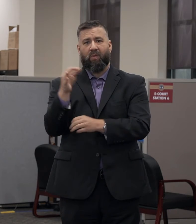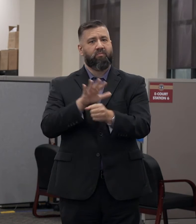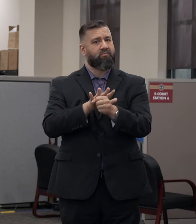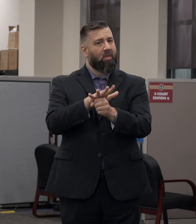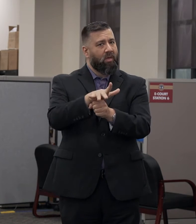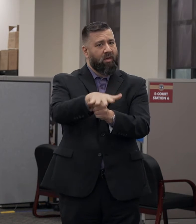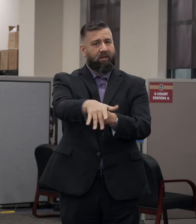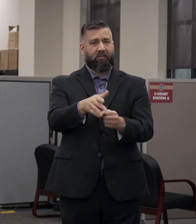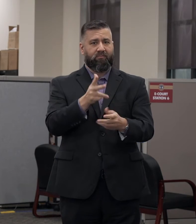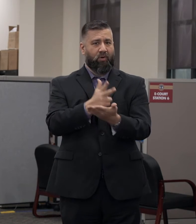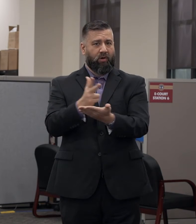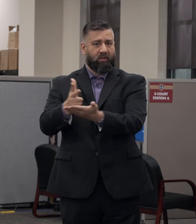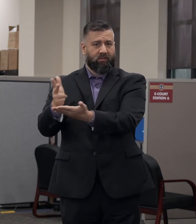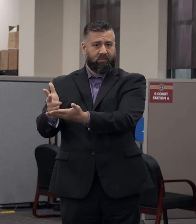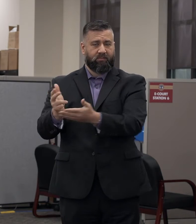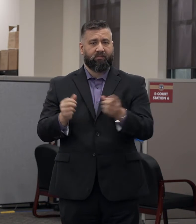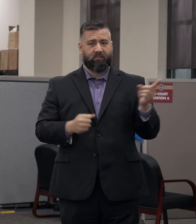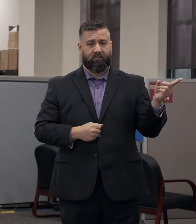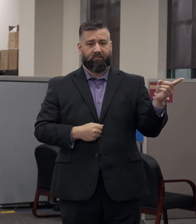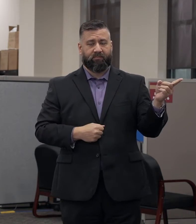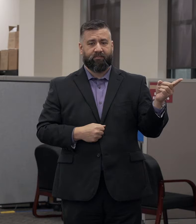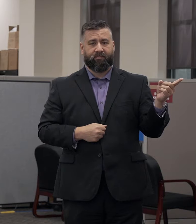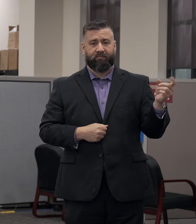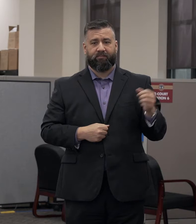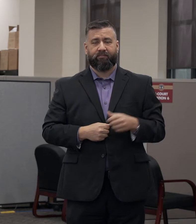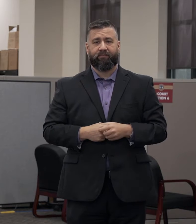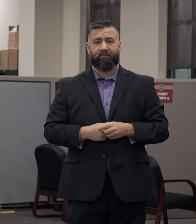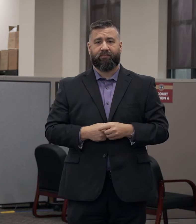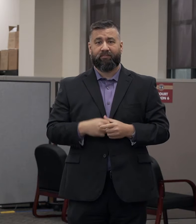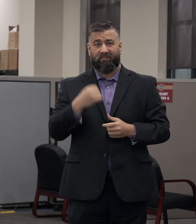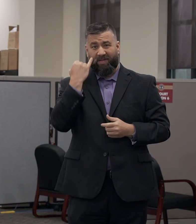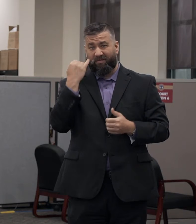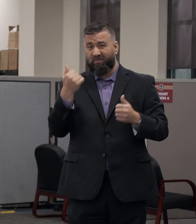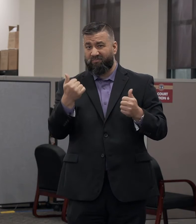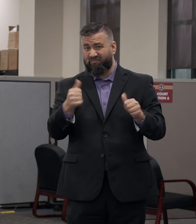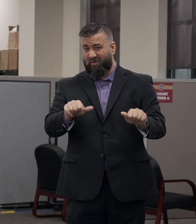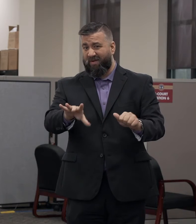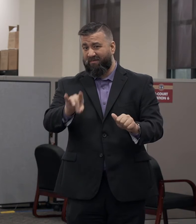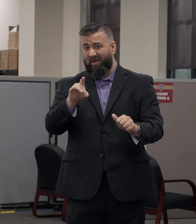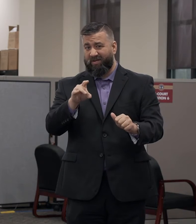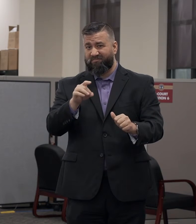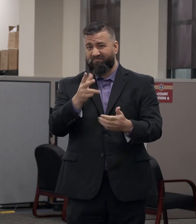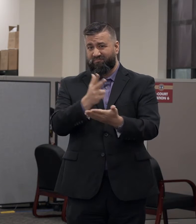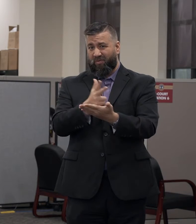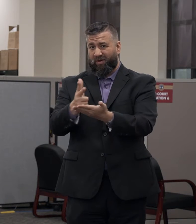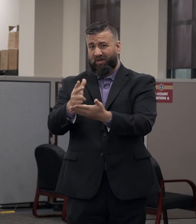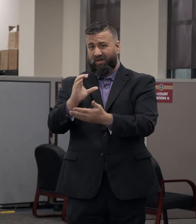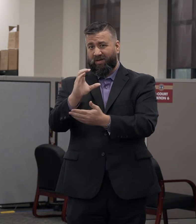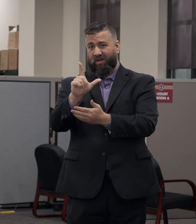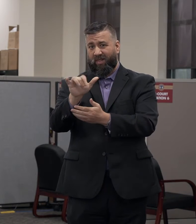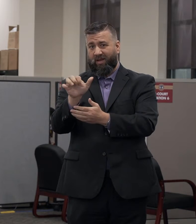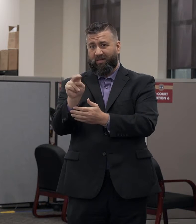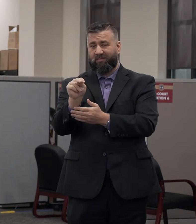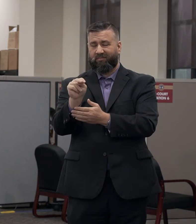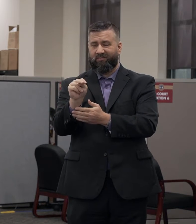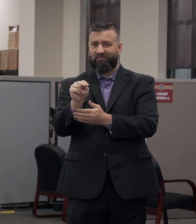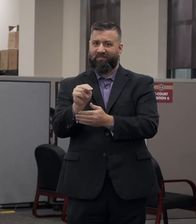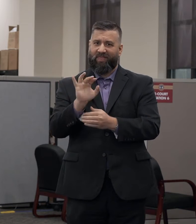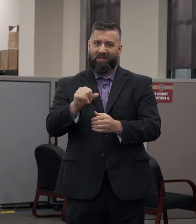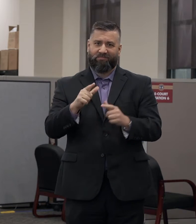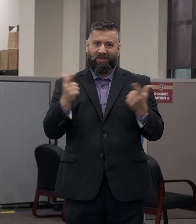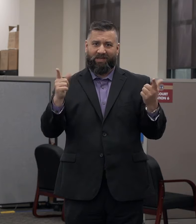parking. For anyone who's tried to get parking in Clayton, you'll know how big a deal this is when we tell you